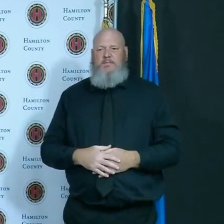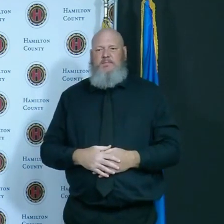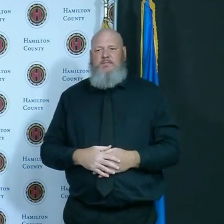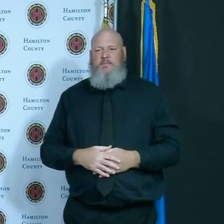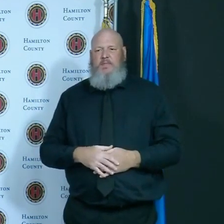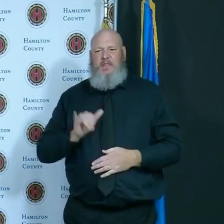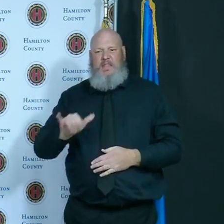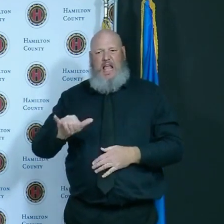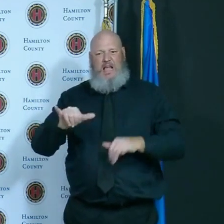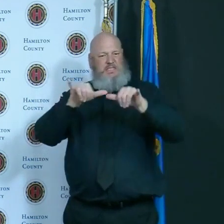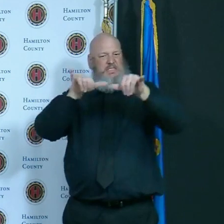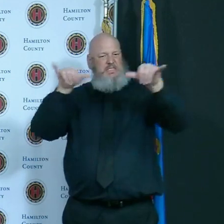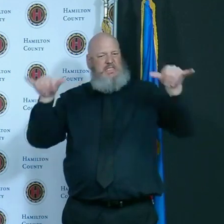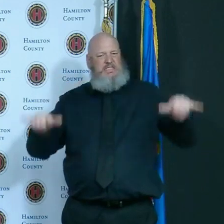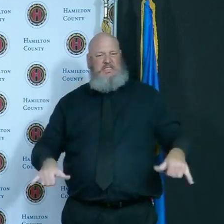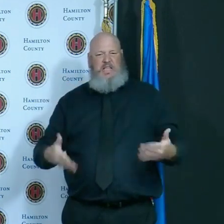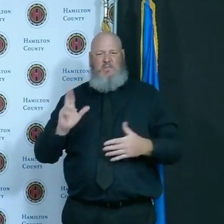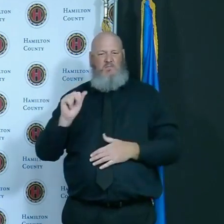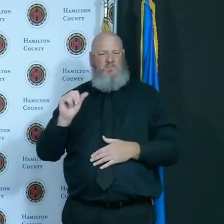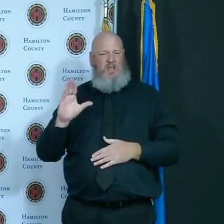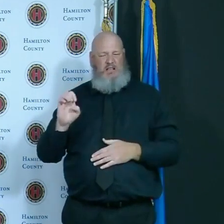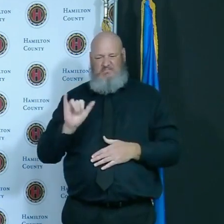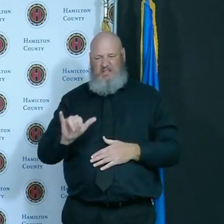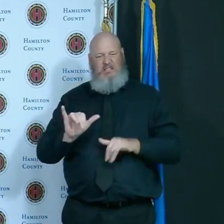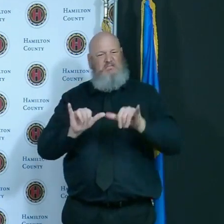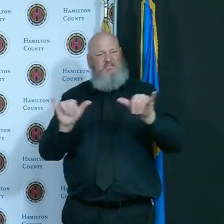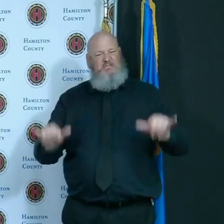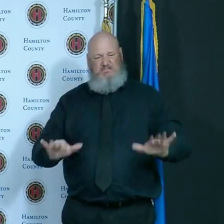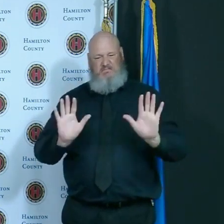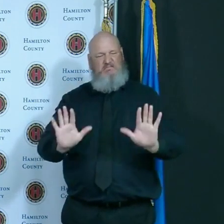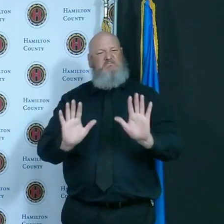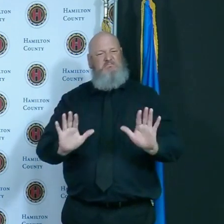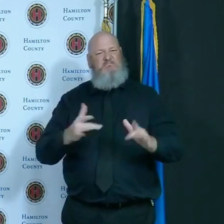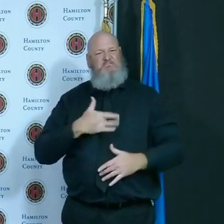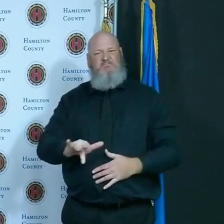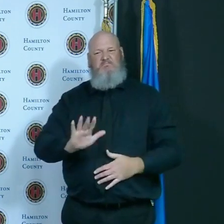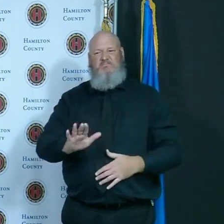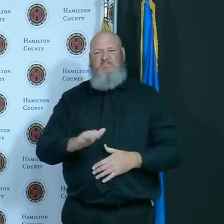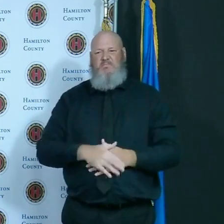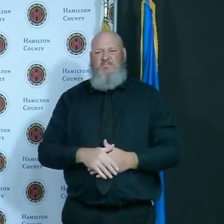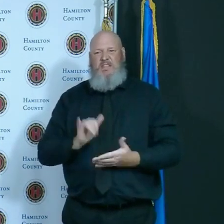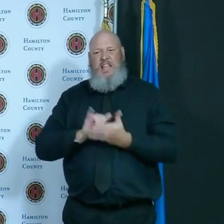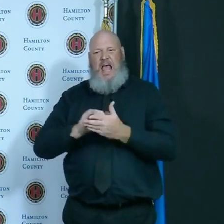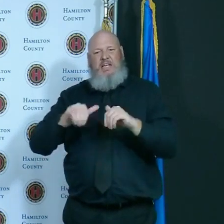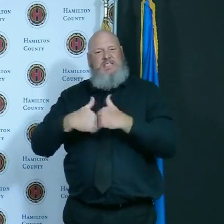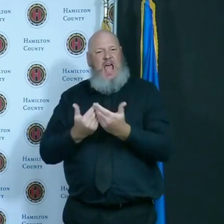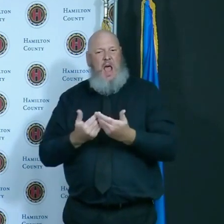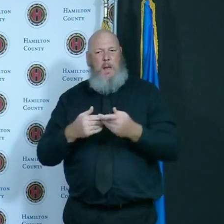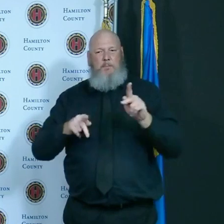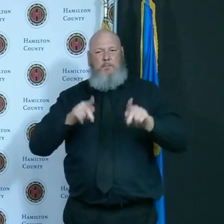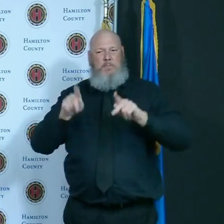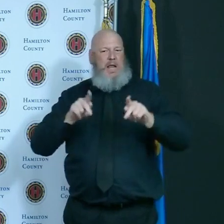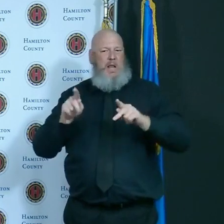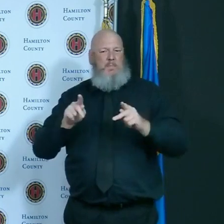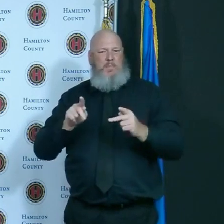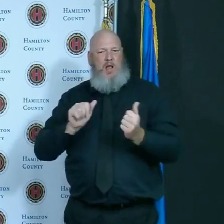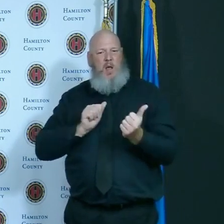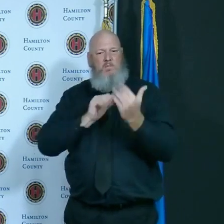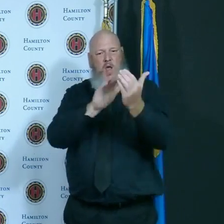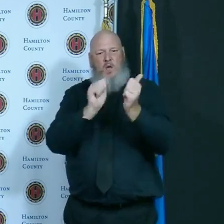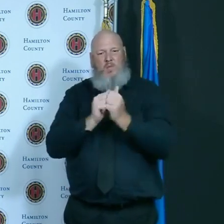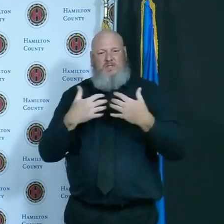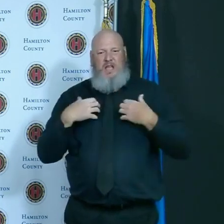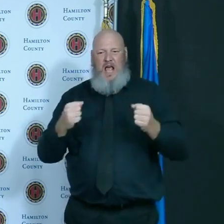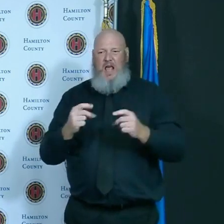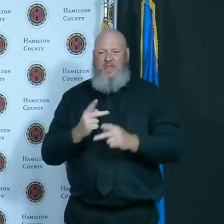is a construct in the health and health outcomes and health delivery in our community and in our nation. And I don't know if that